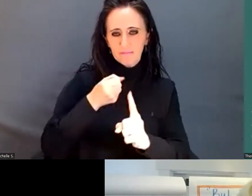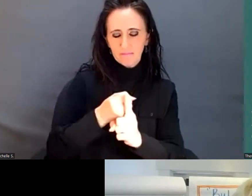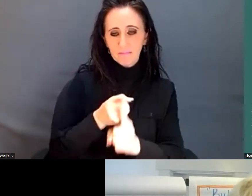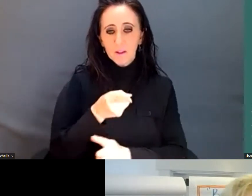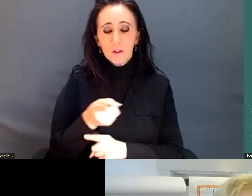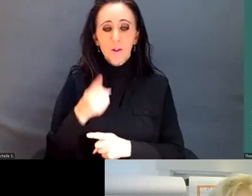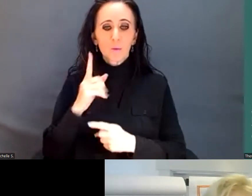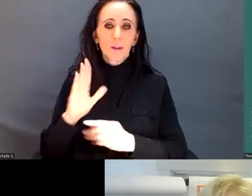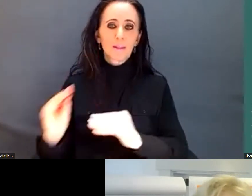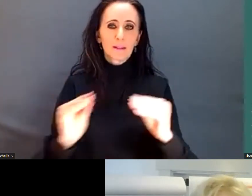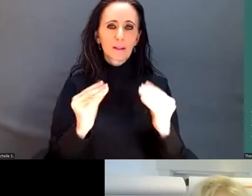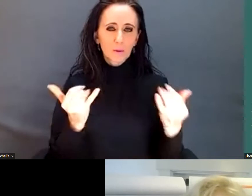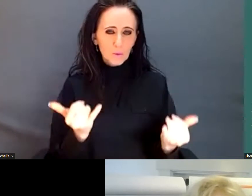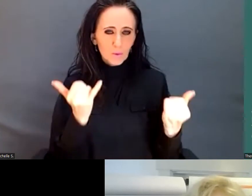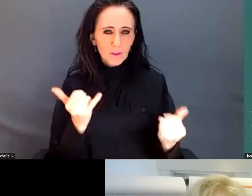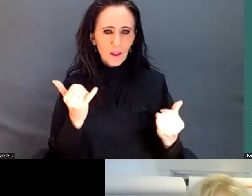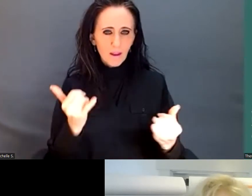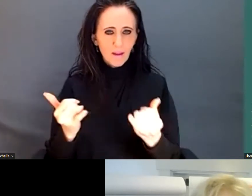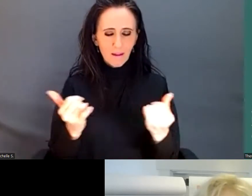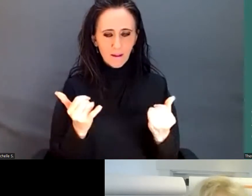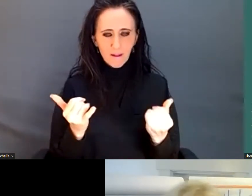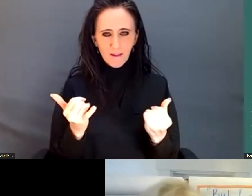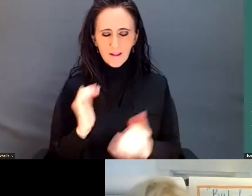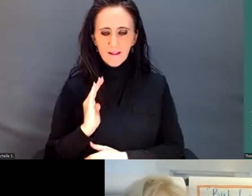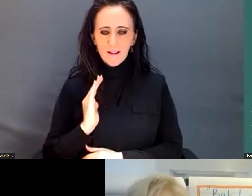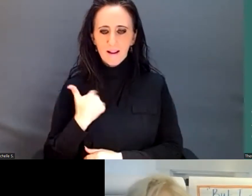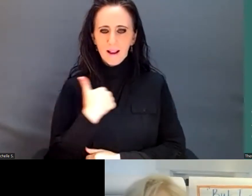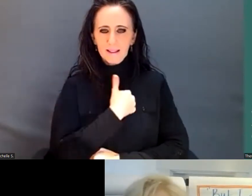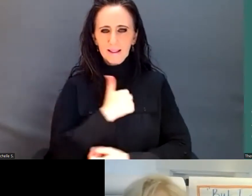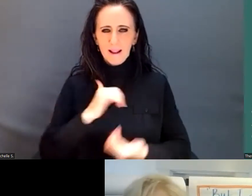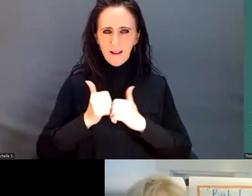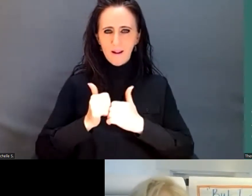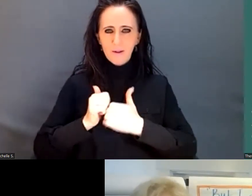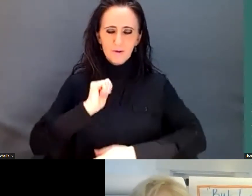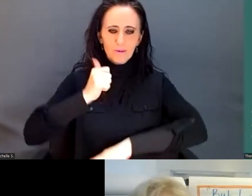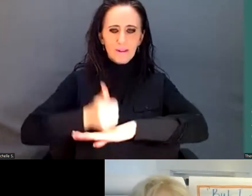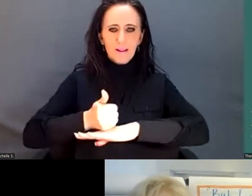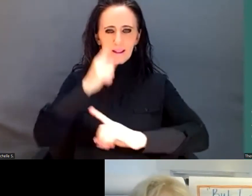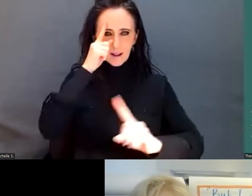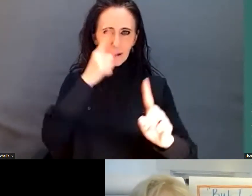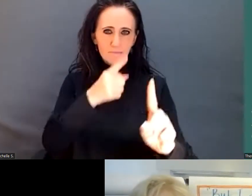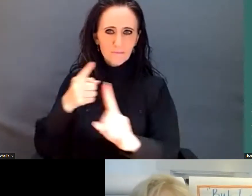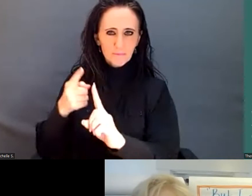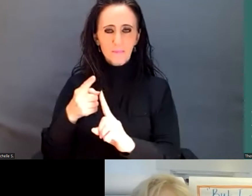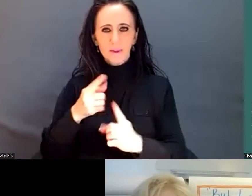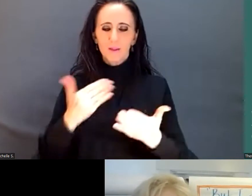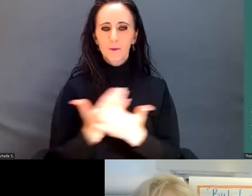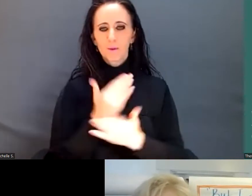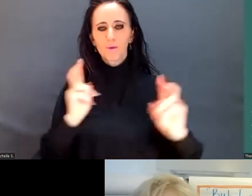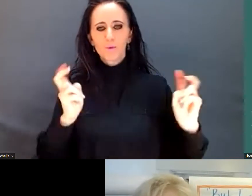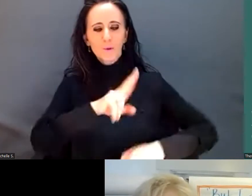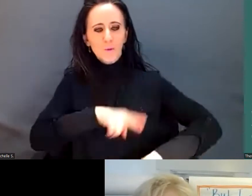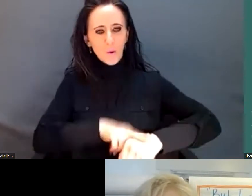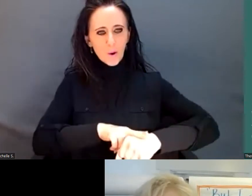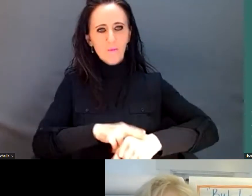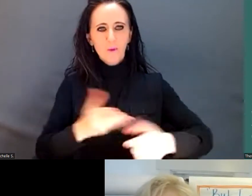And the goal of today's session is to figure out how we're going to successfully do business in our new normal within the hybrid work environment. Thank